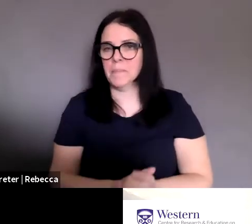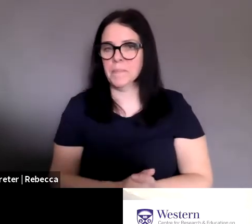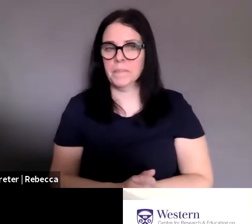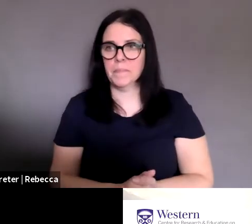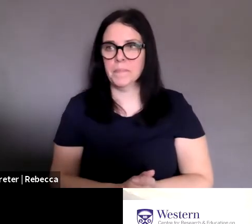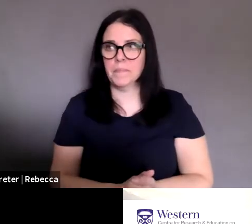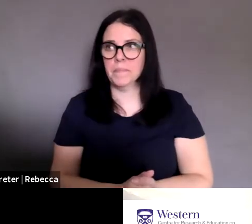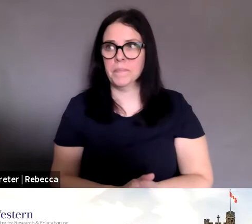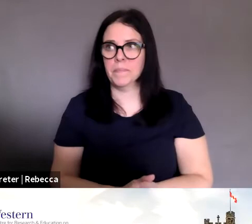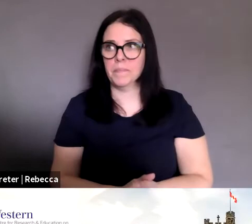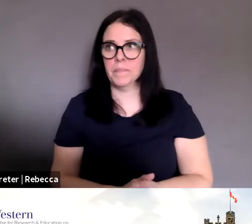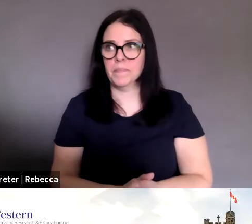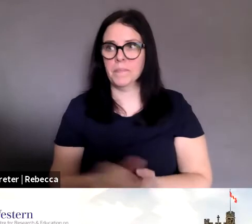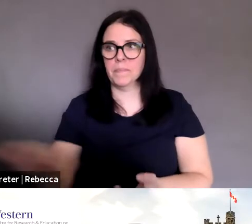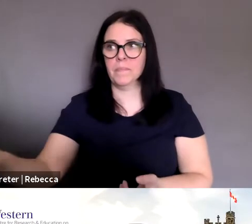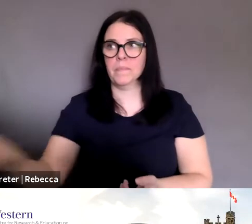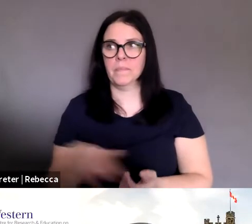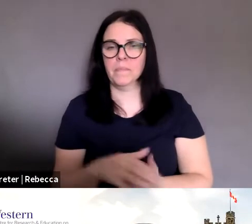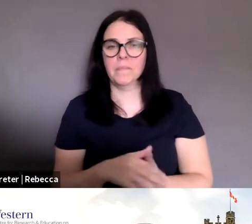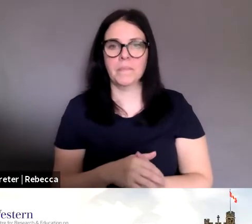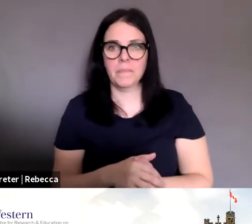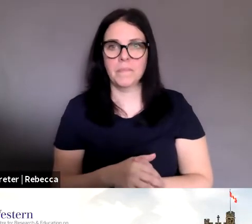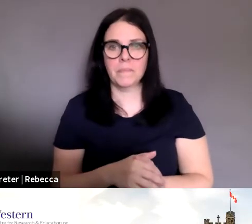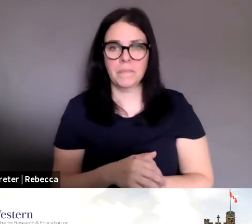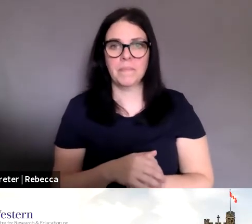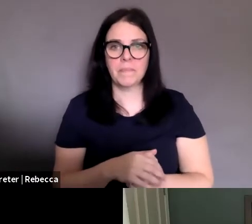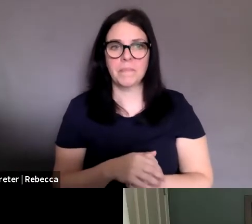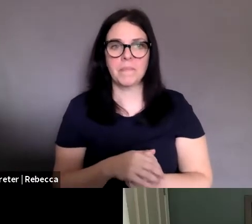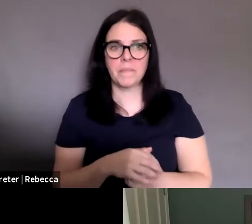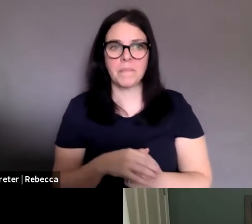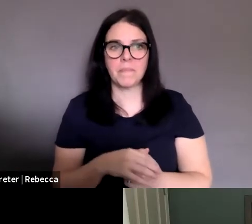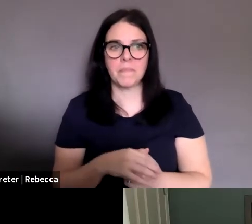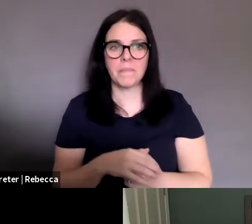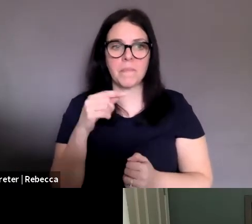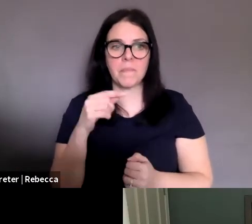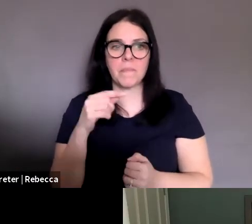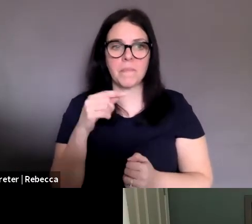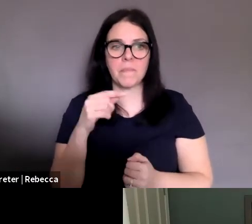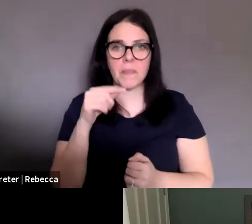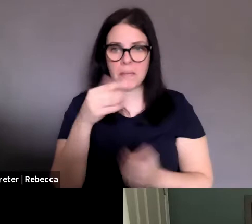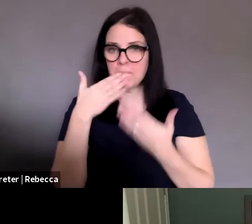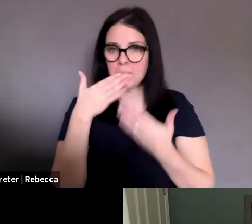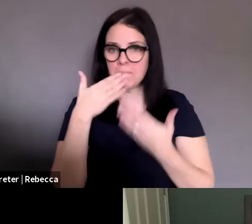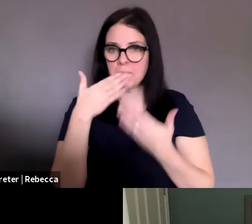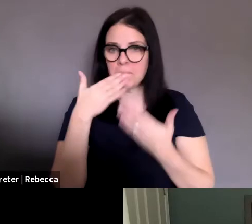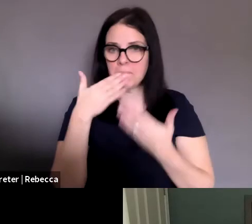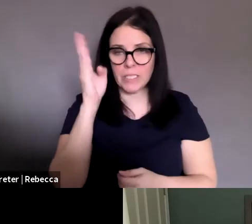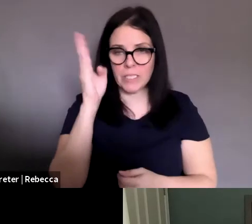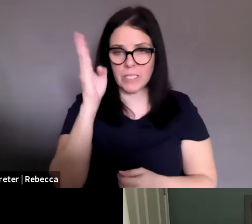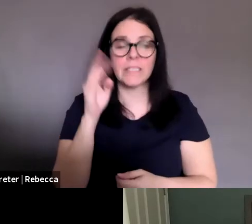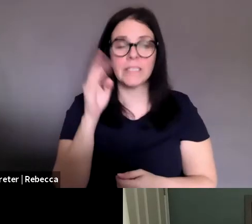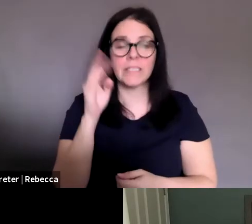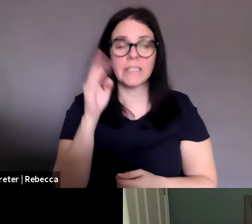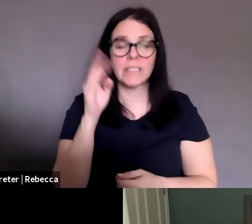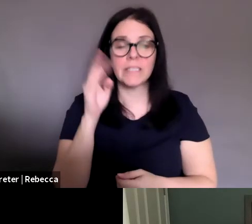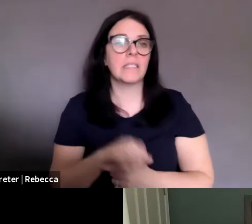Thank you very much, Linda, for that presentation. I'm pleased to introduce Simon Lapierre. Simon is a professor at the School of